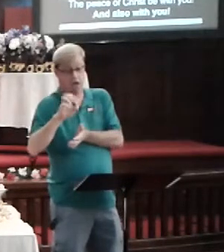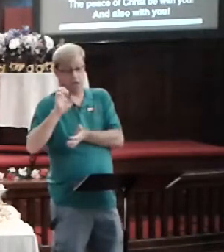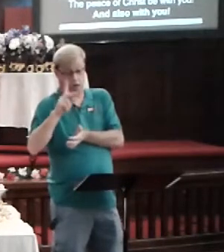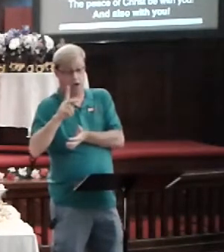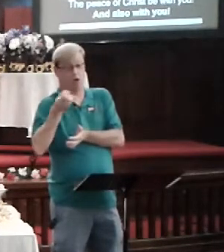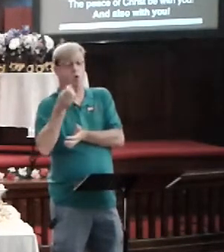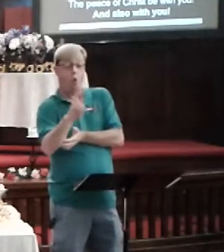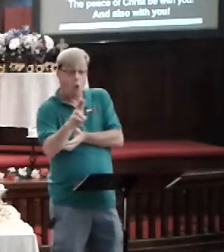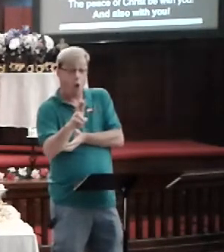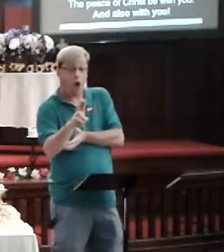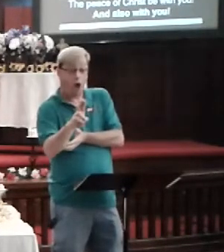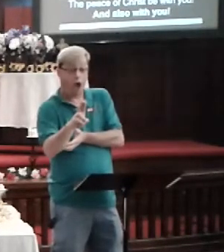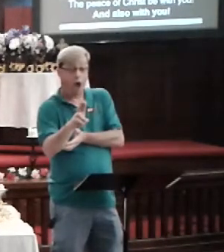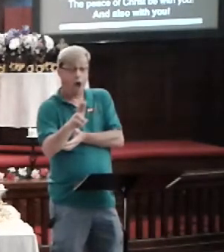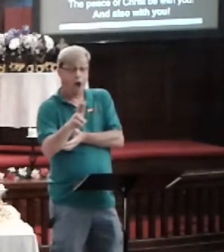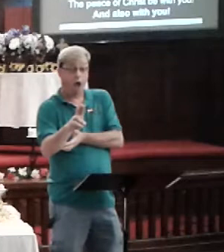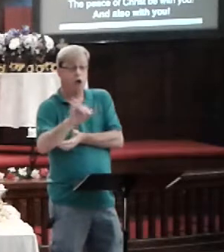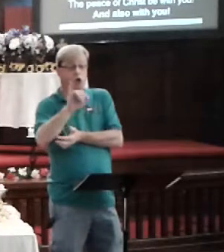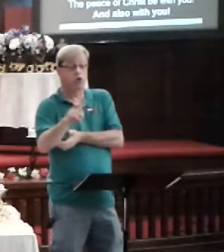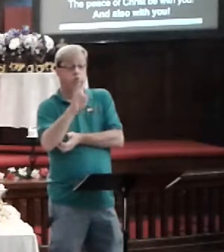or